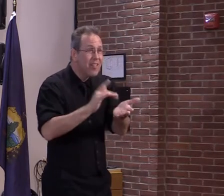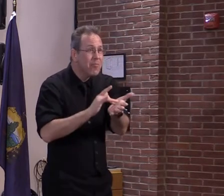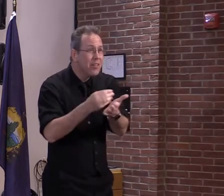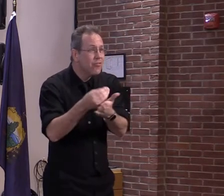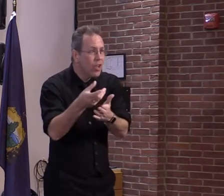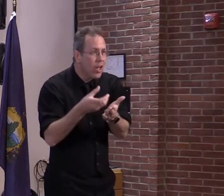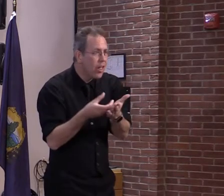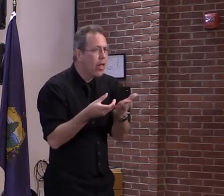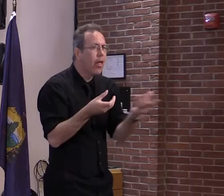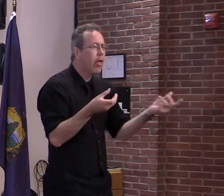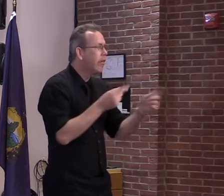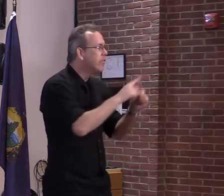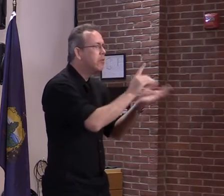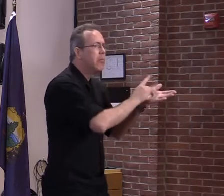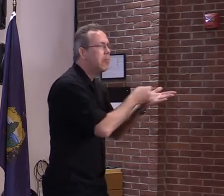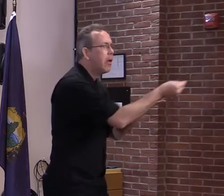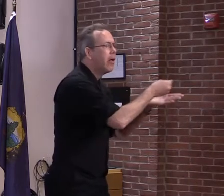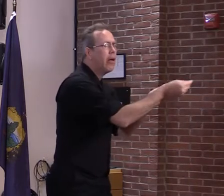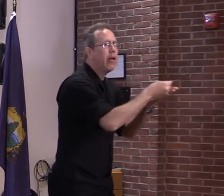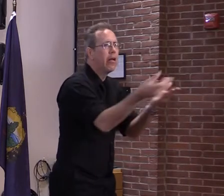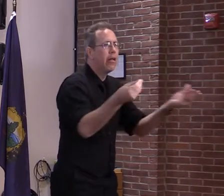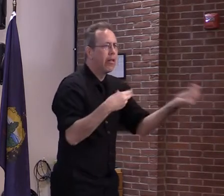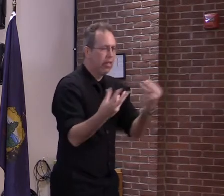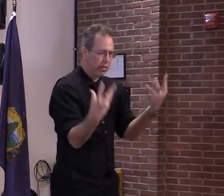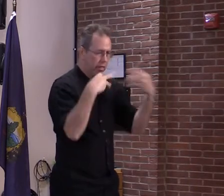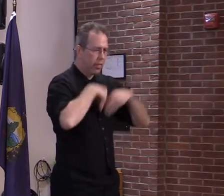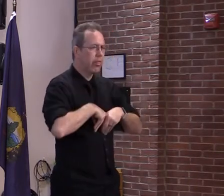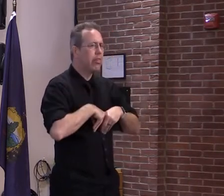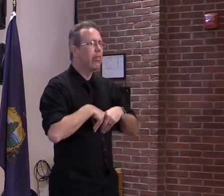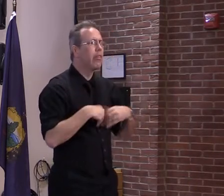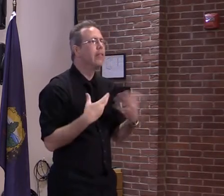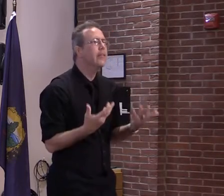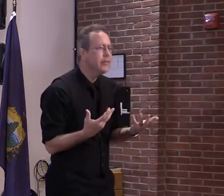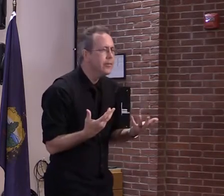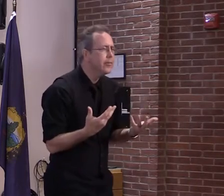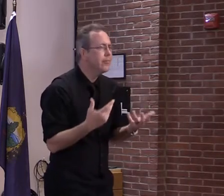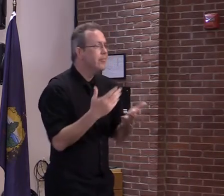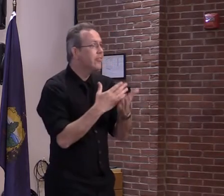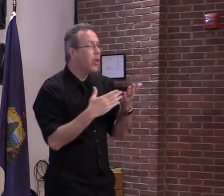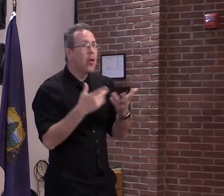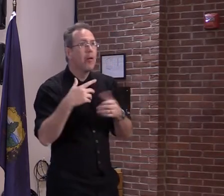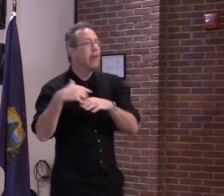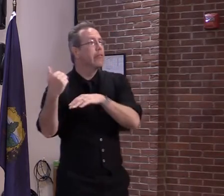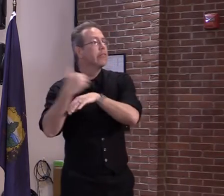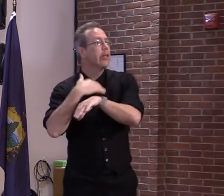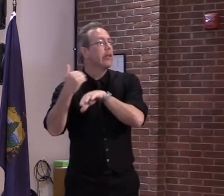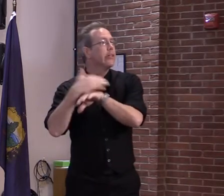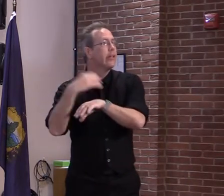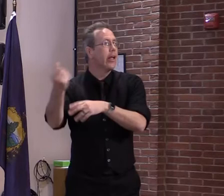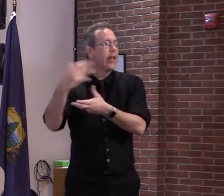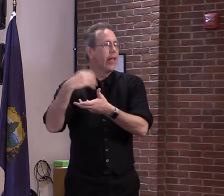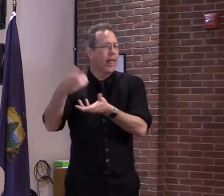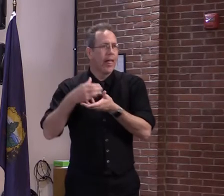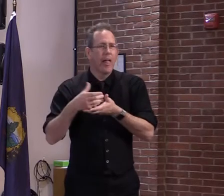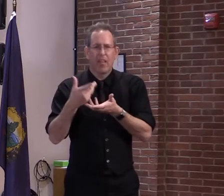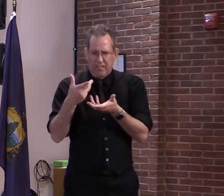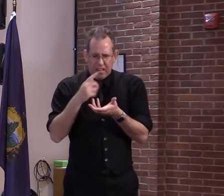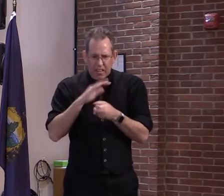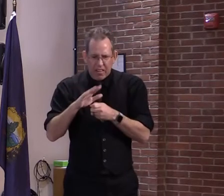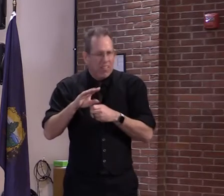to, because that supply chain was another supply chain that was disrupted during the pandemic.